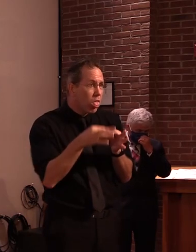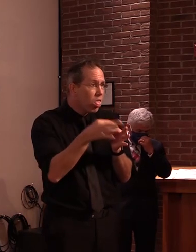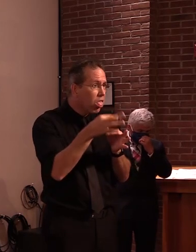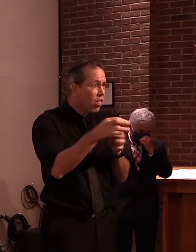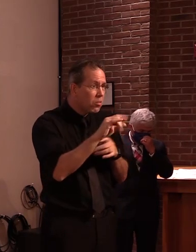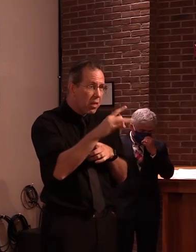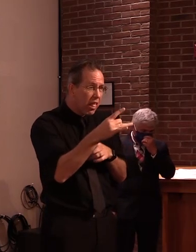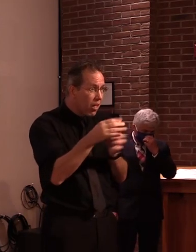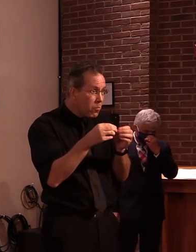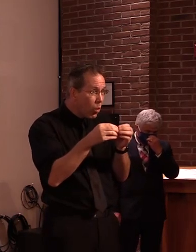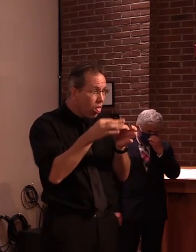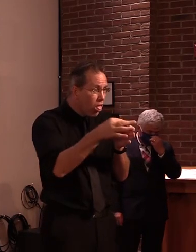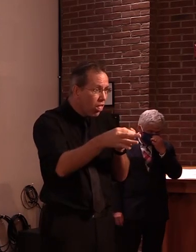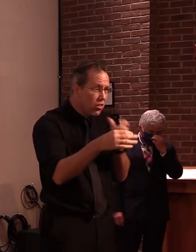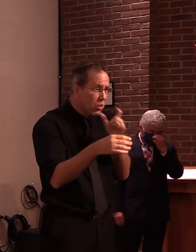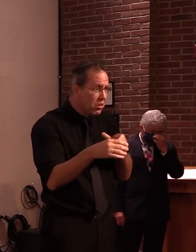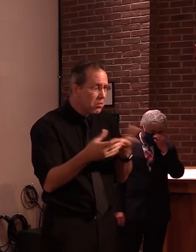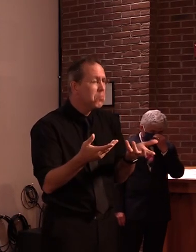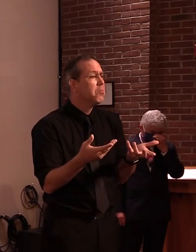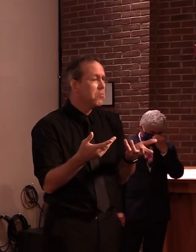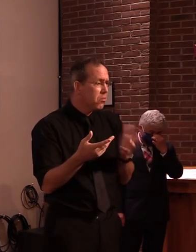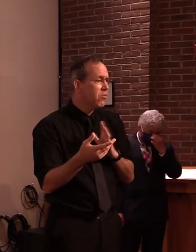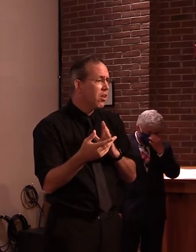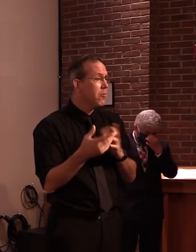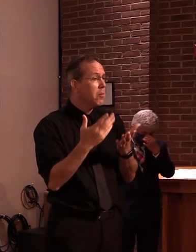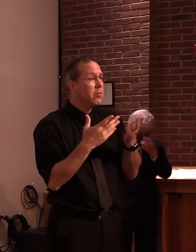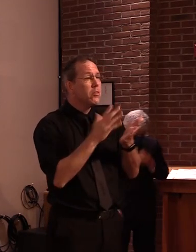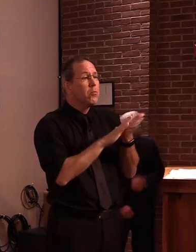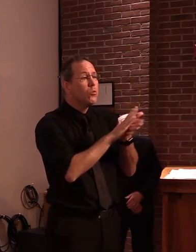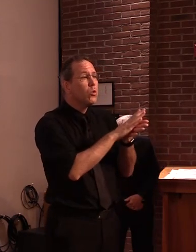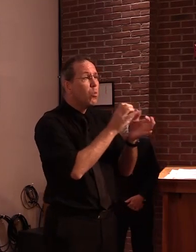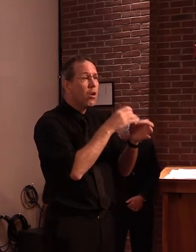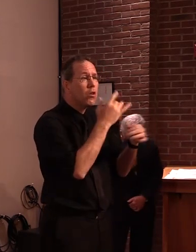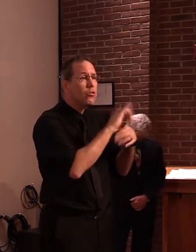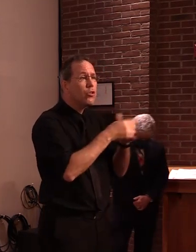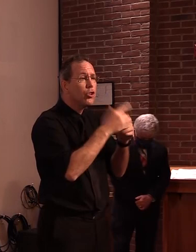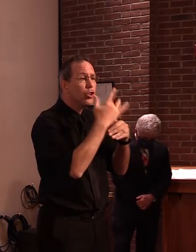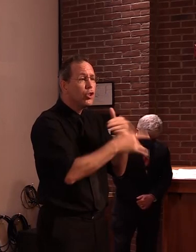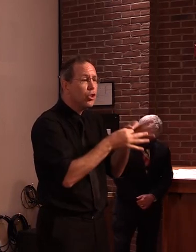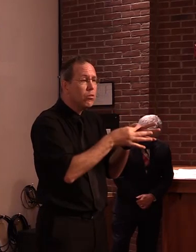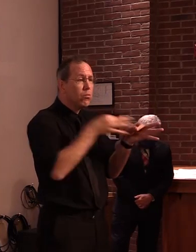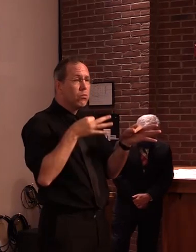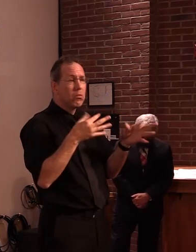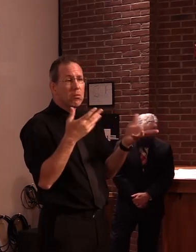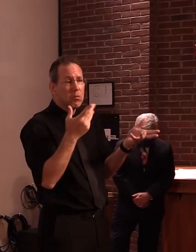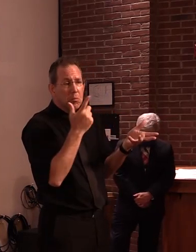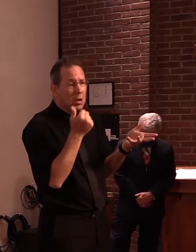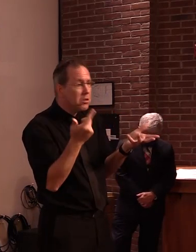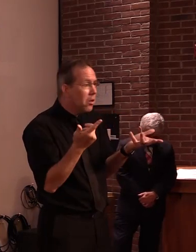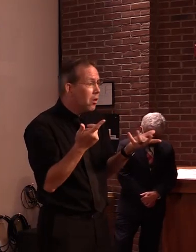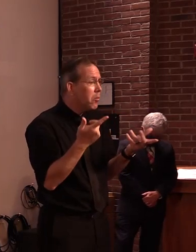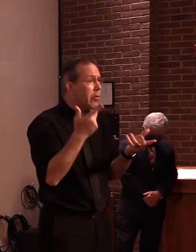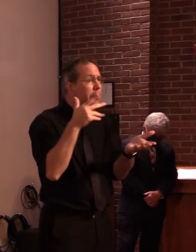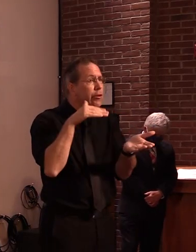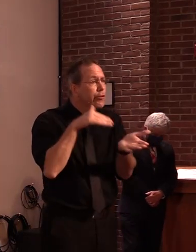The conditions of Vermont arrived at really support going back to school. But I think,